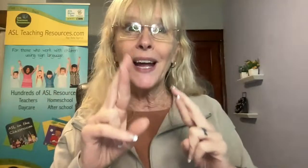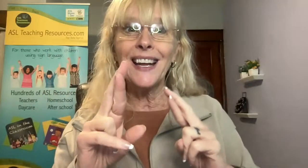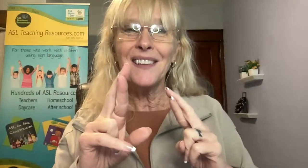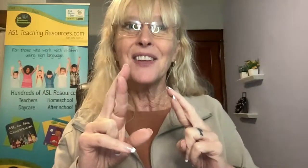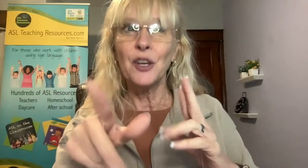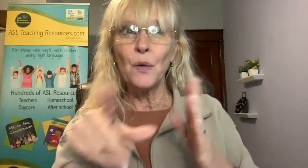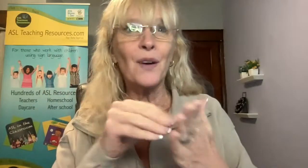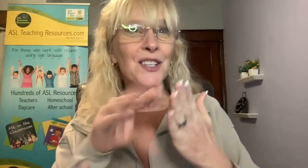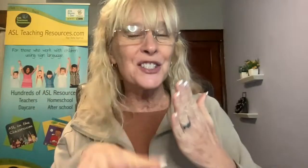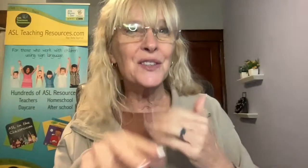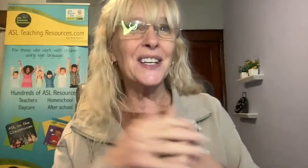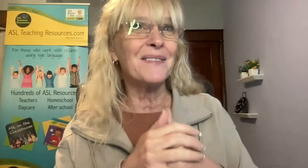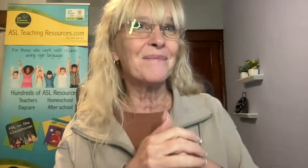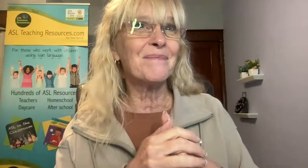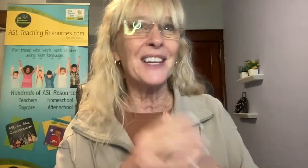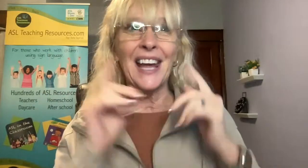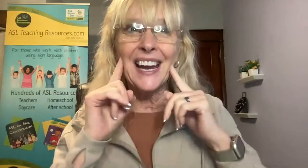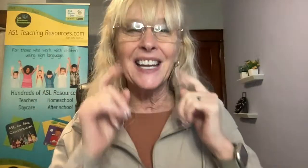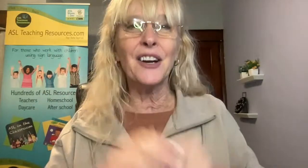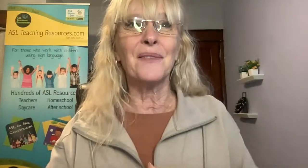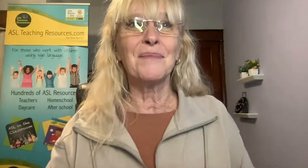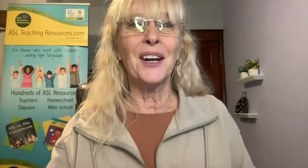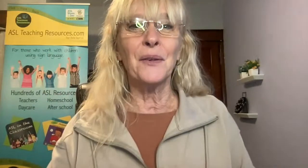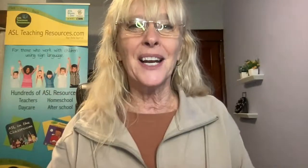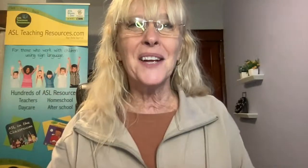ready? You are the student. You can't hear. Are you ready?